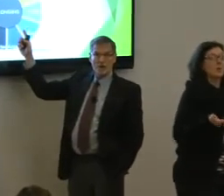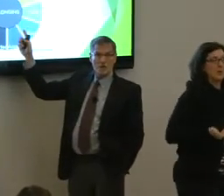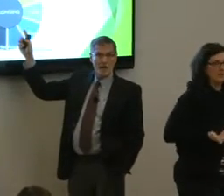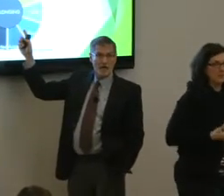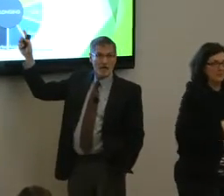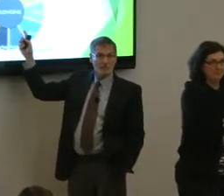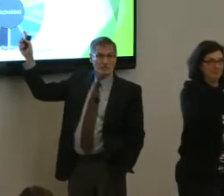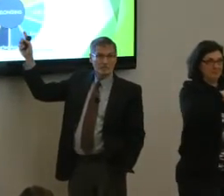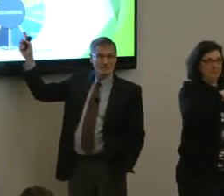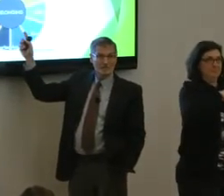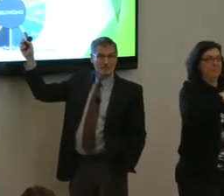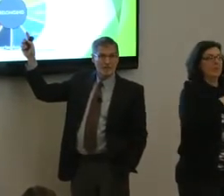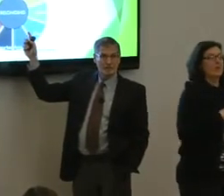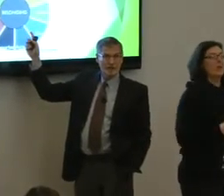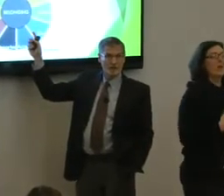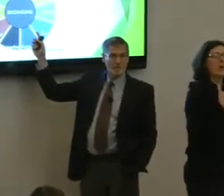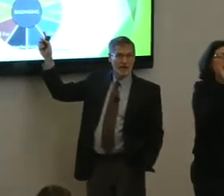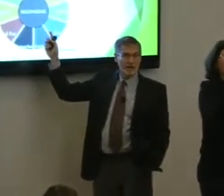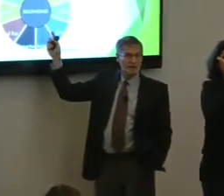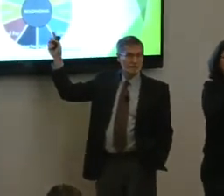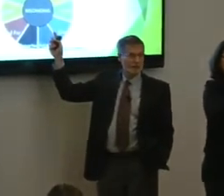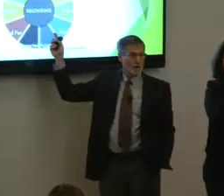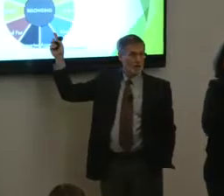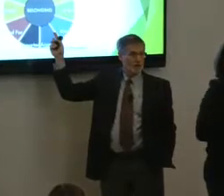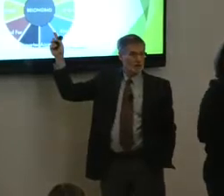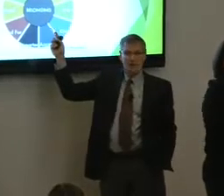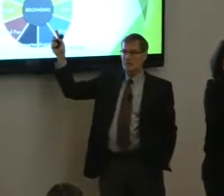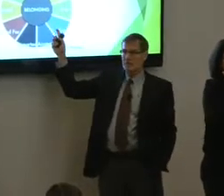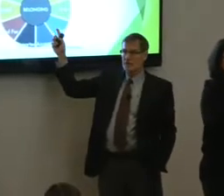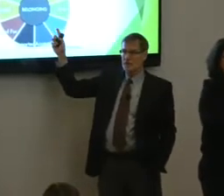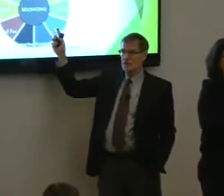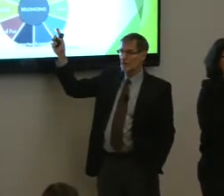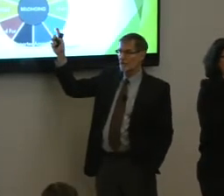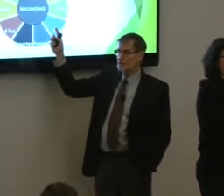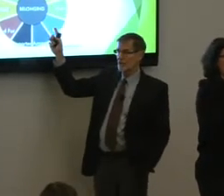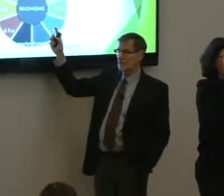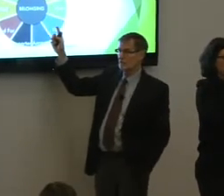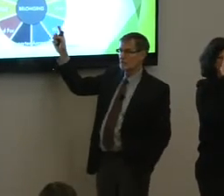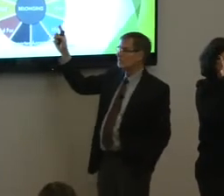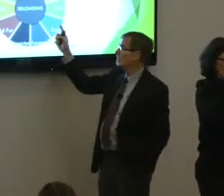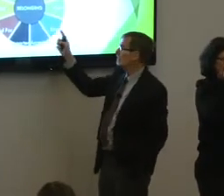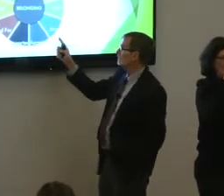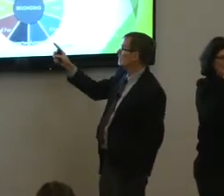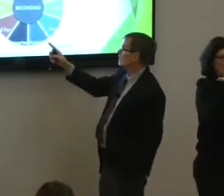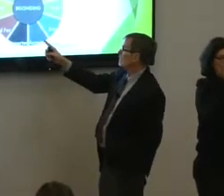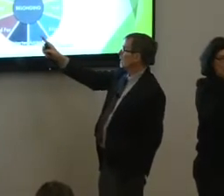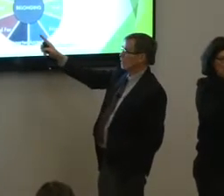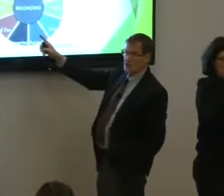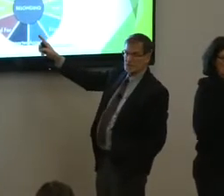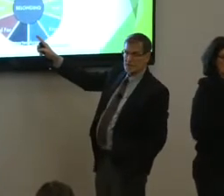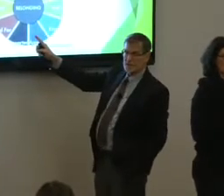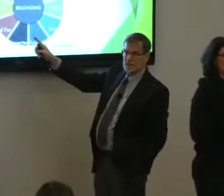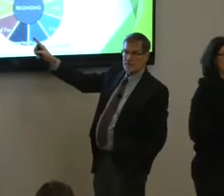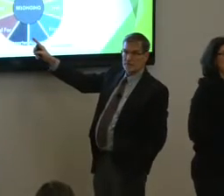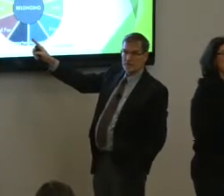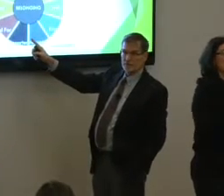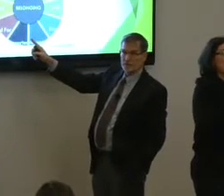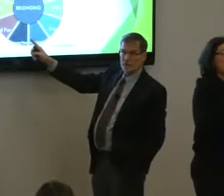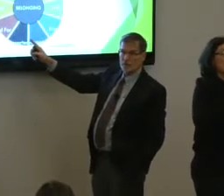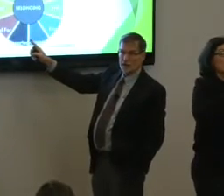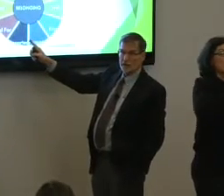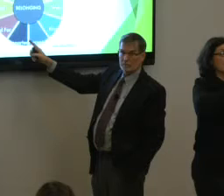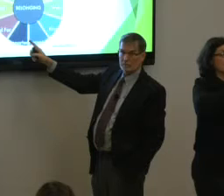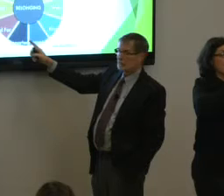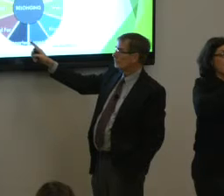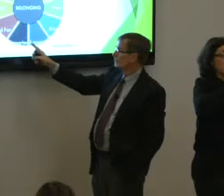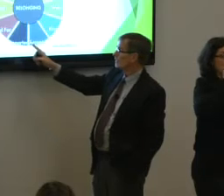to know who I am, a bit about whom I am, beyond what you may see on the outside. I want to be accepted for